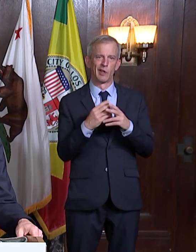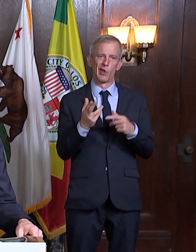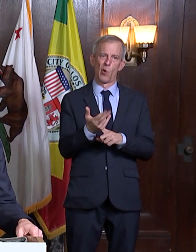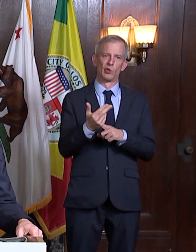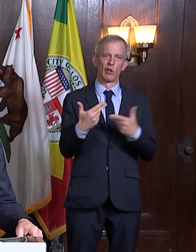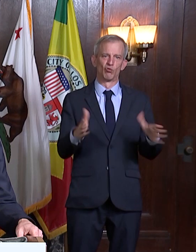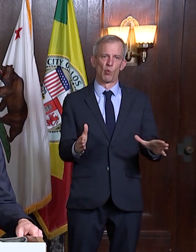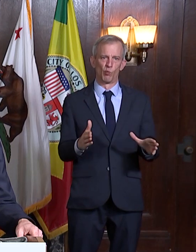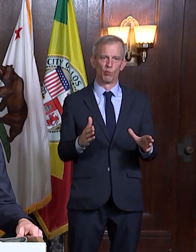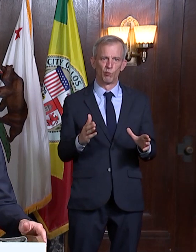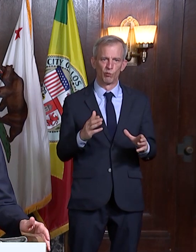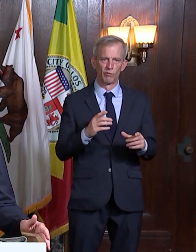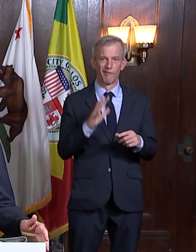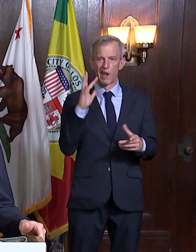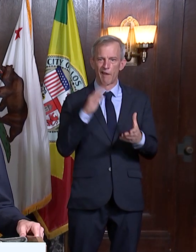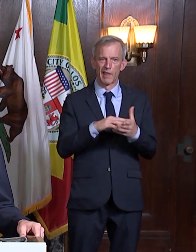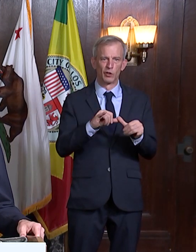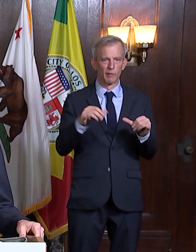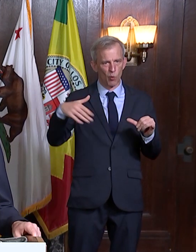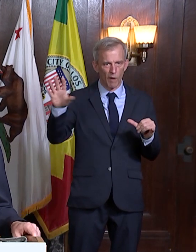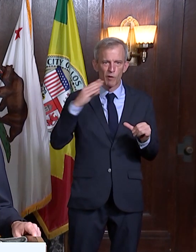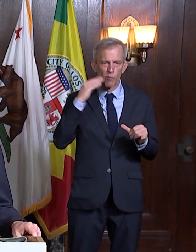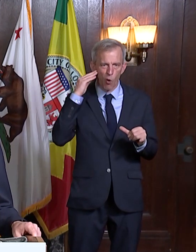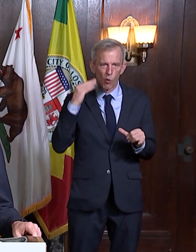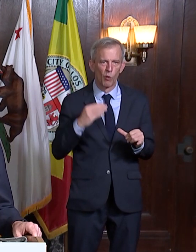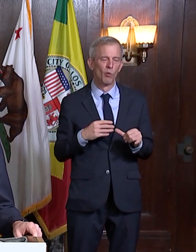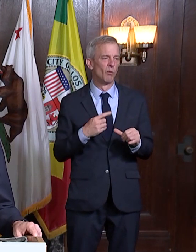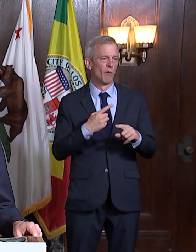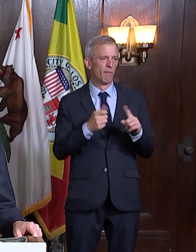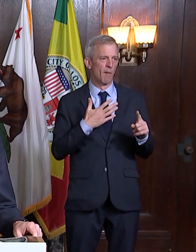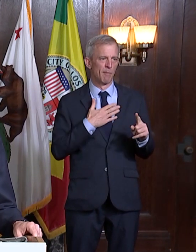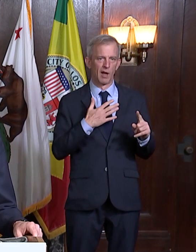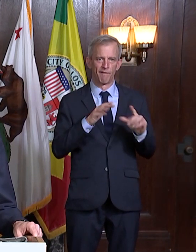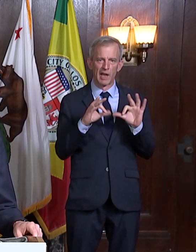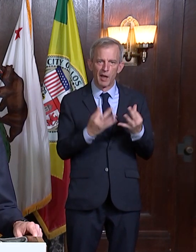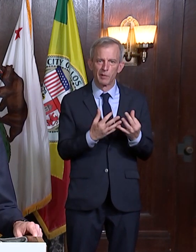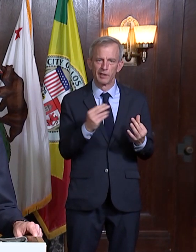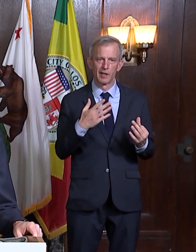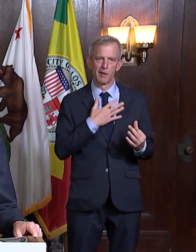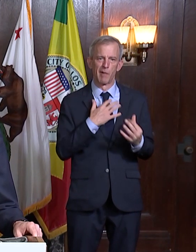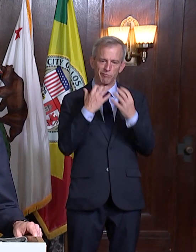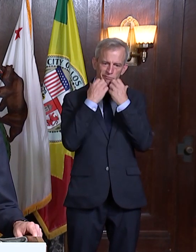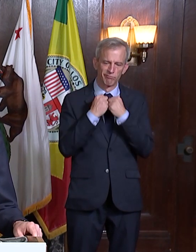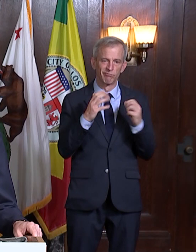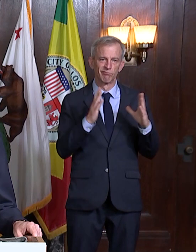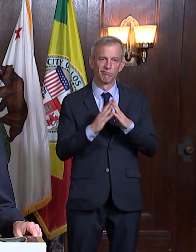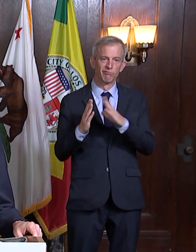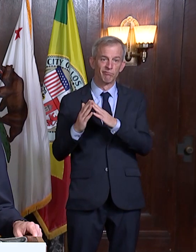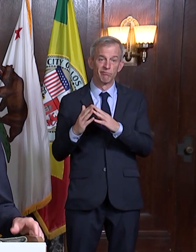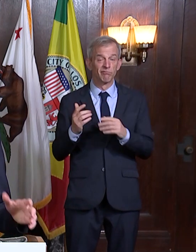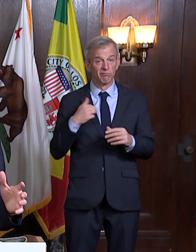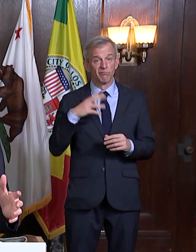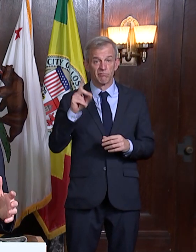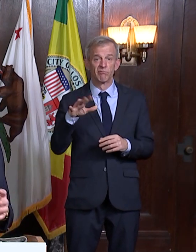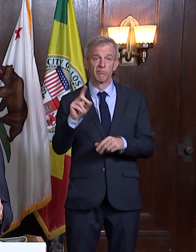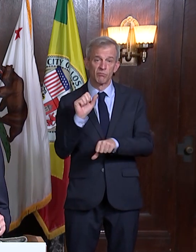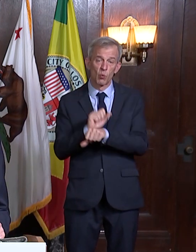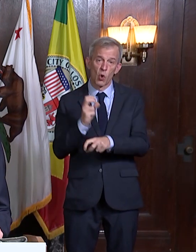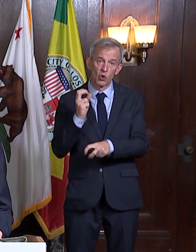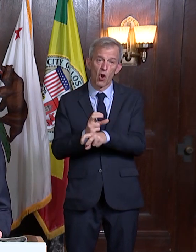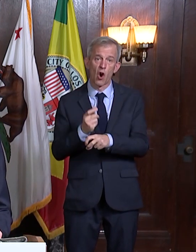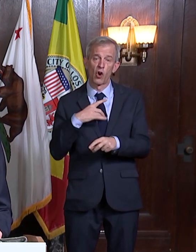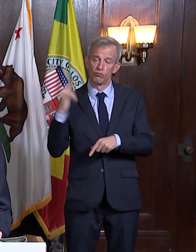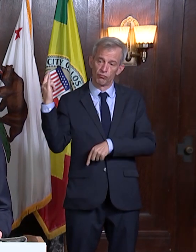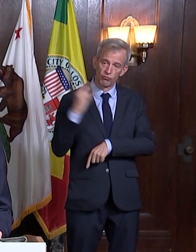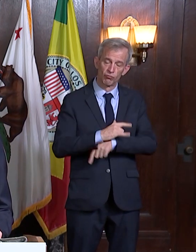miles from home, away from my family, away from my beloved city. And while I worked hard and stopped in Washington, D.C. to celebrate the